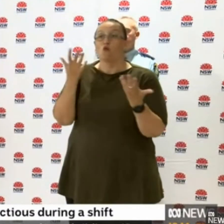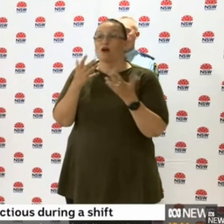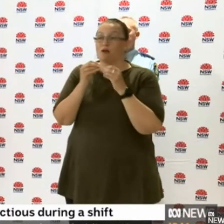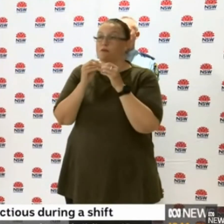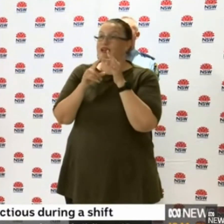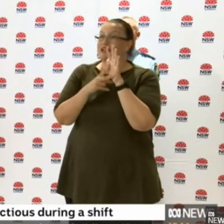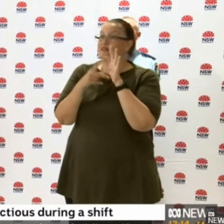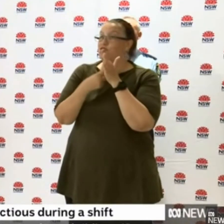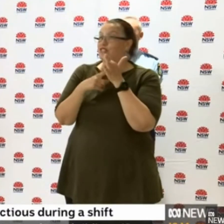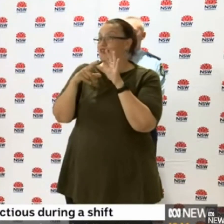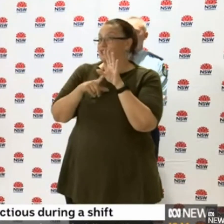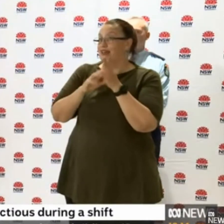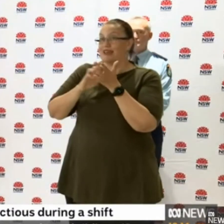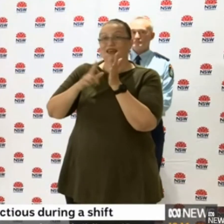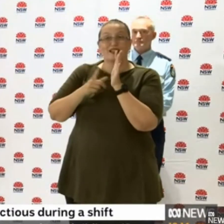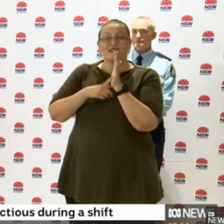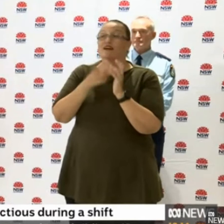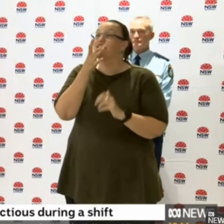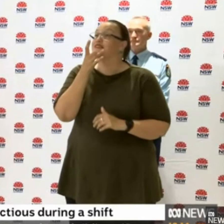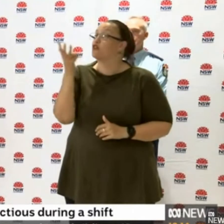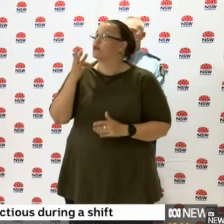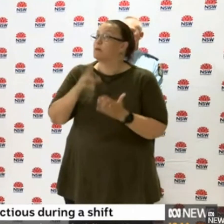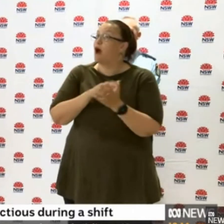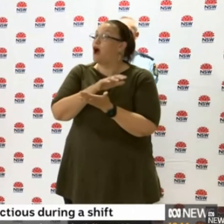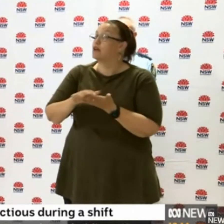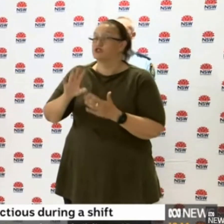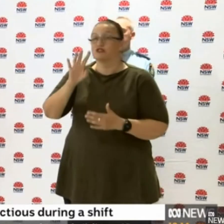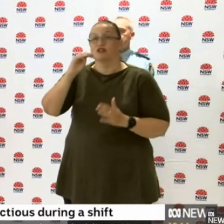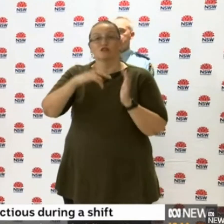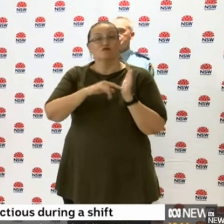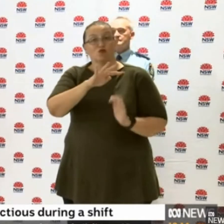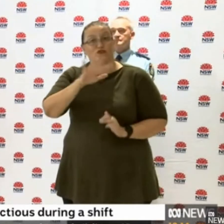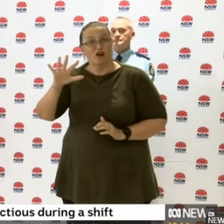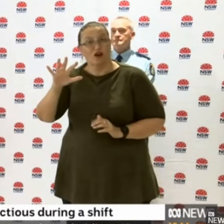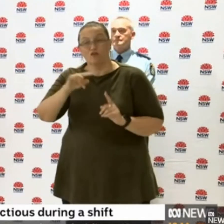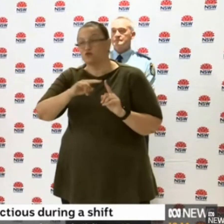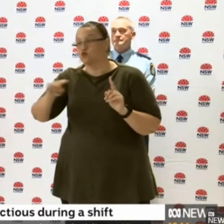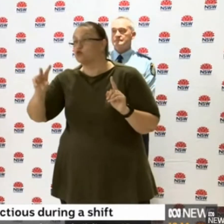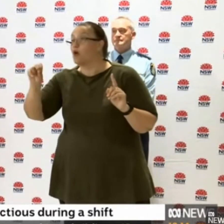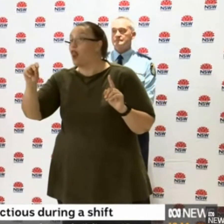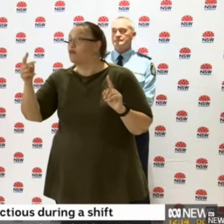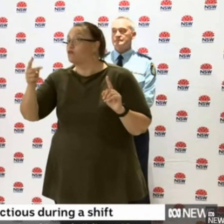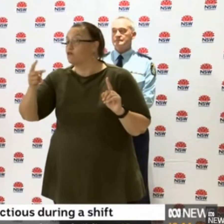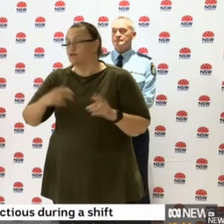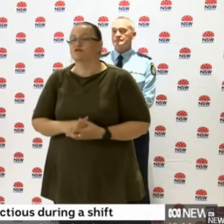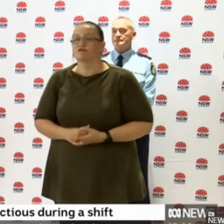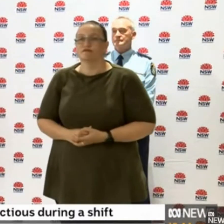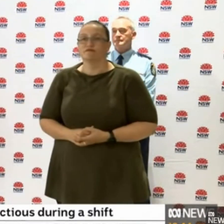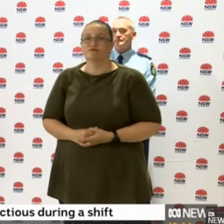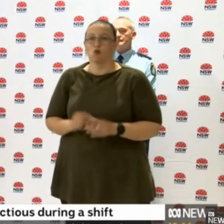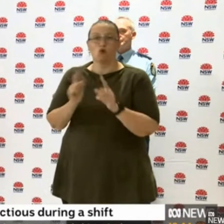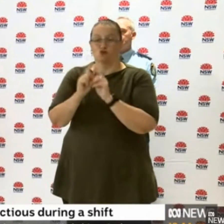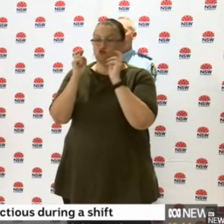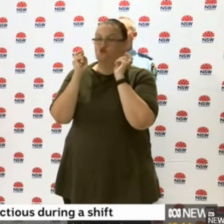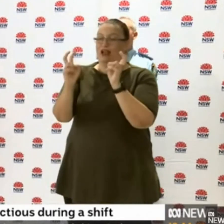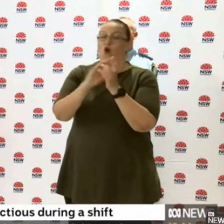Hills on Saturday the 13th of March at 10:45 to 12 noon. And also a train